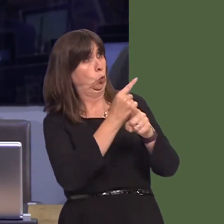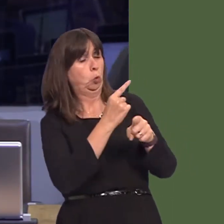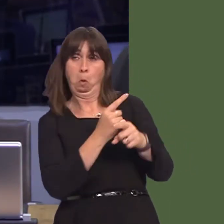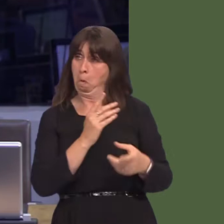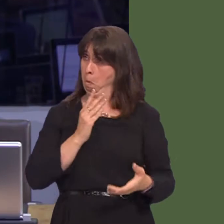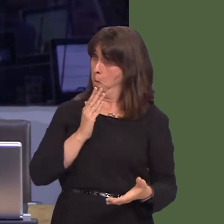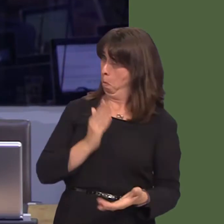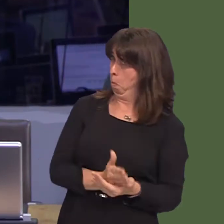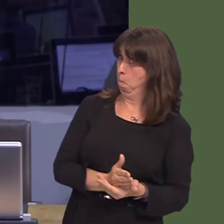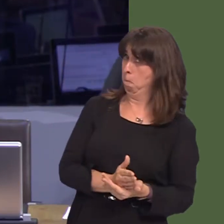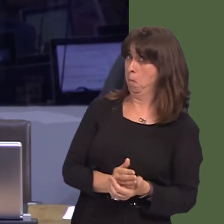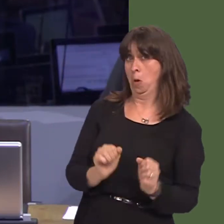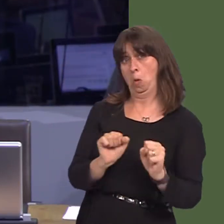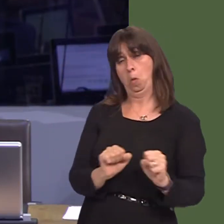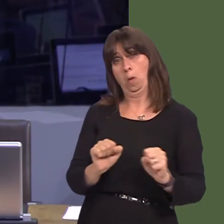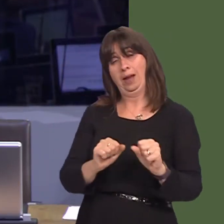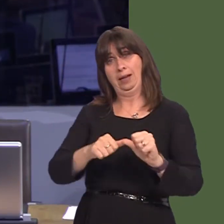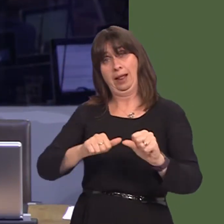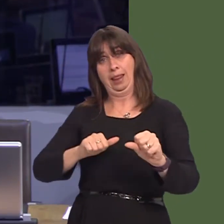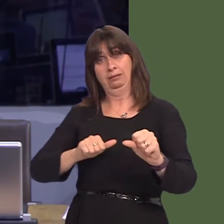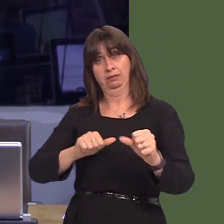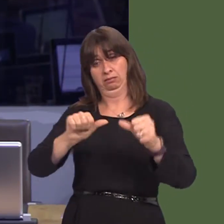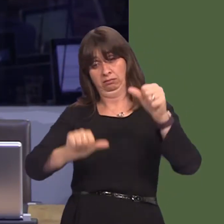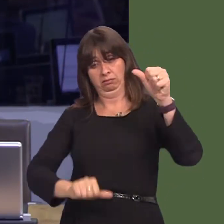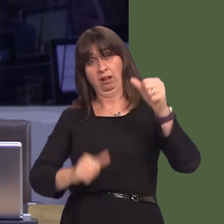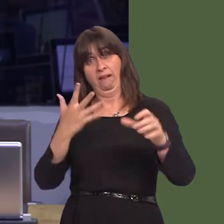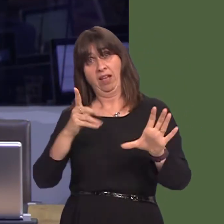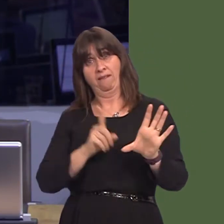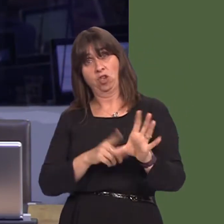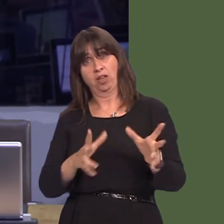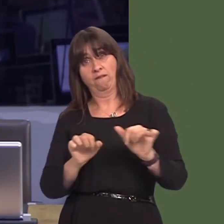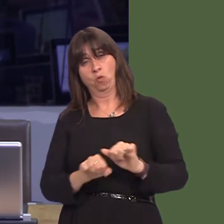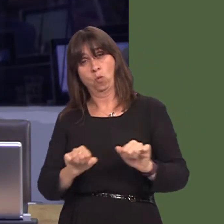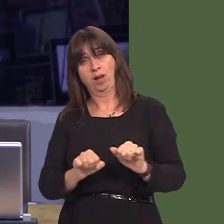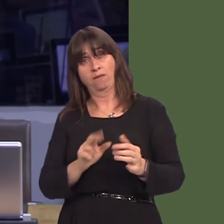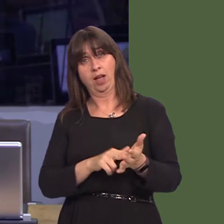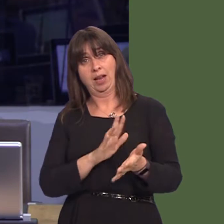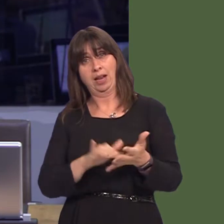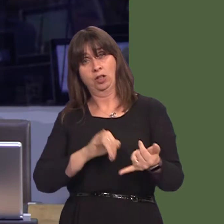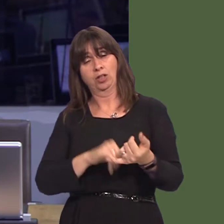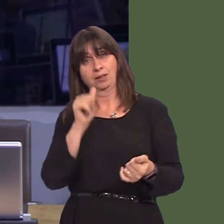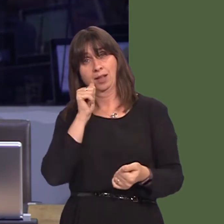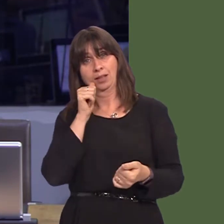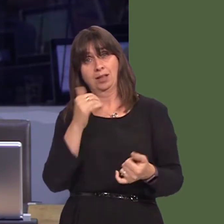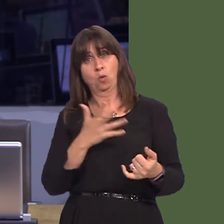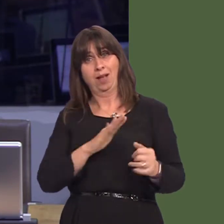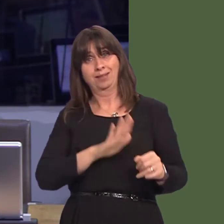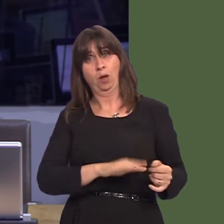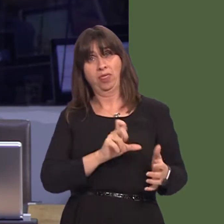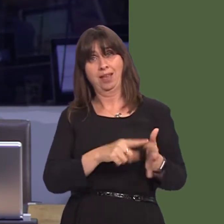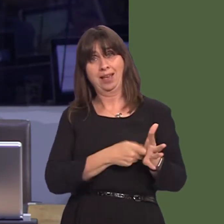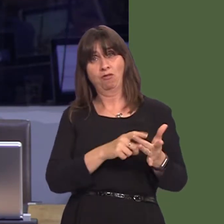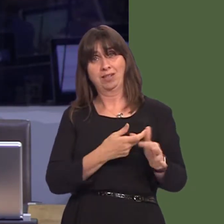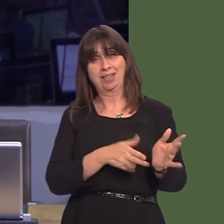on the ground is that the waiting list is 5 years for an NHS dentist in southern Ceredigion. You